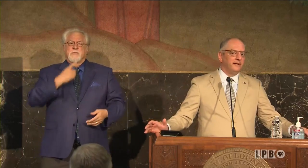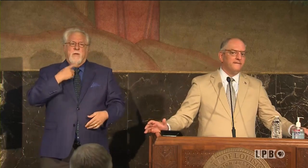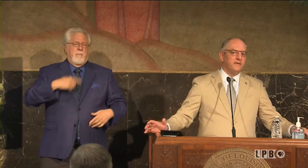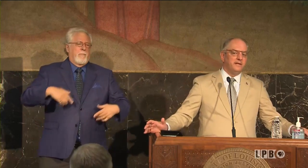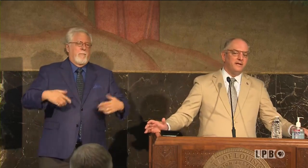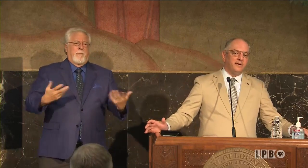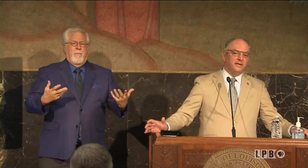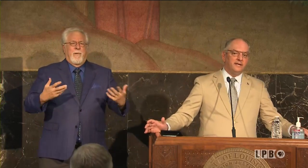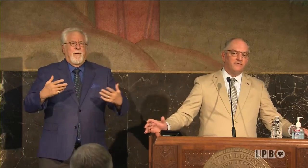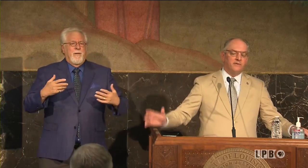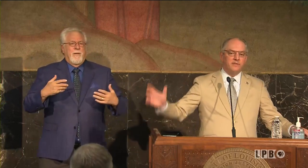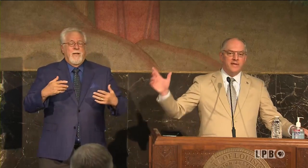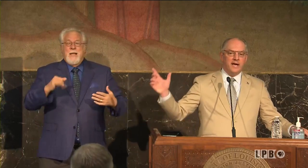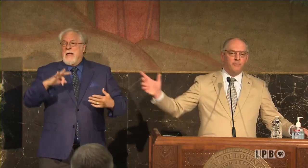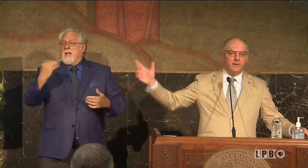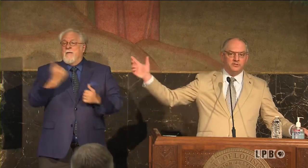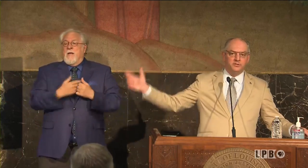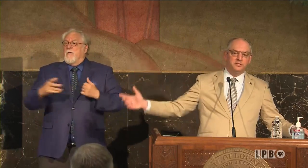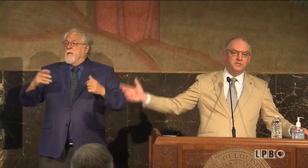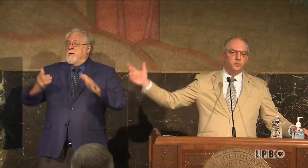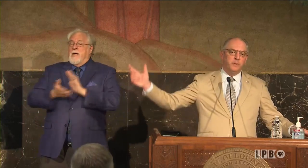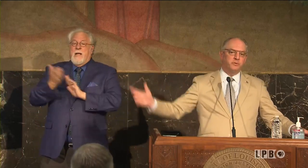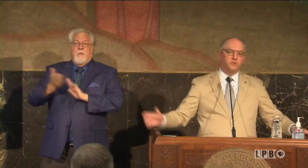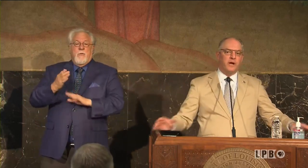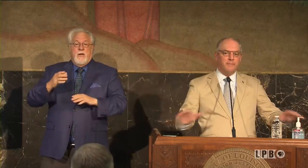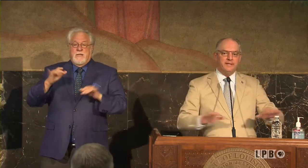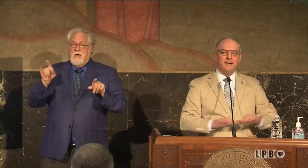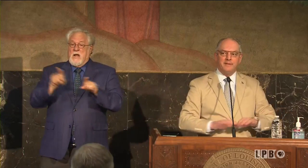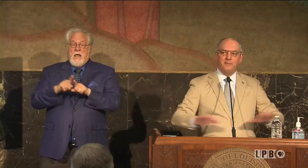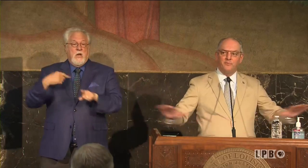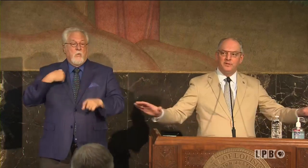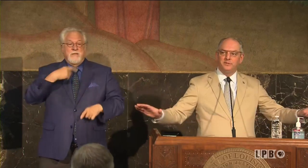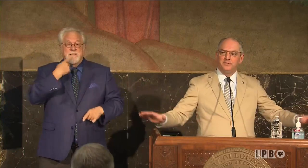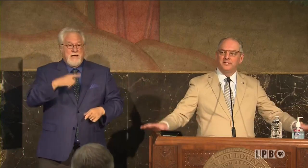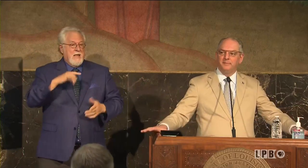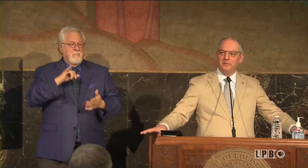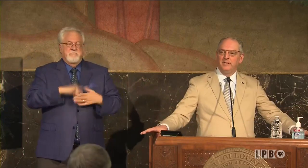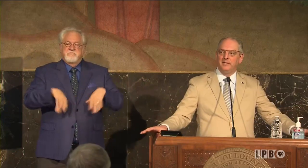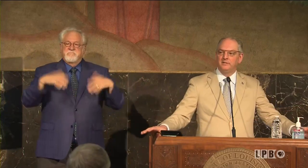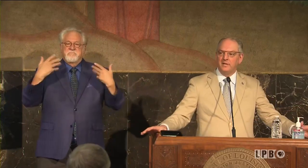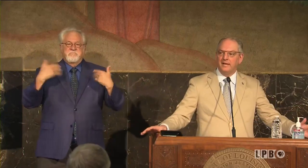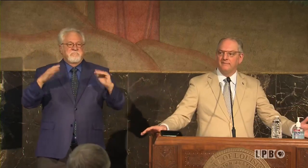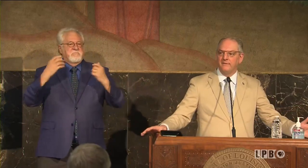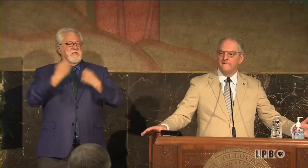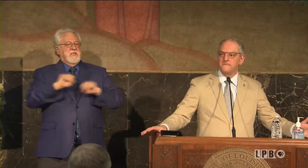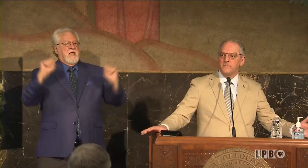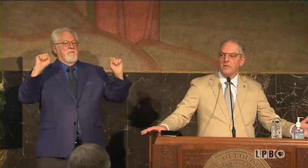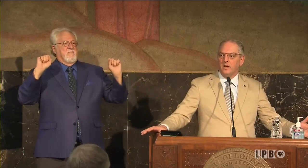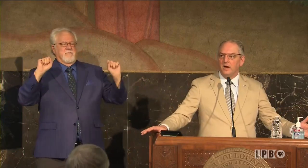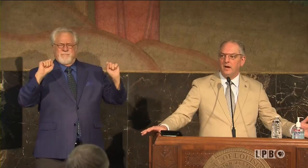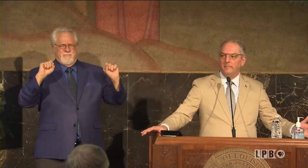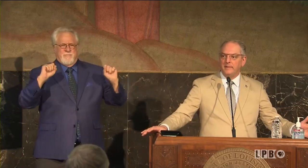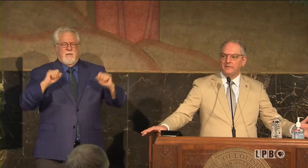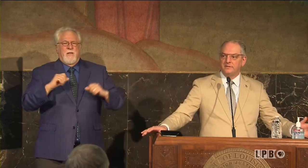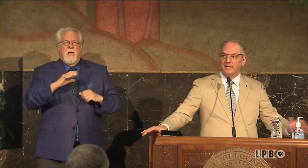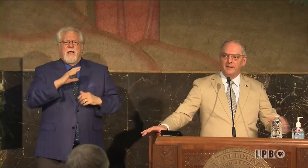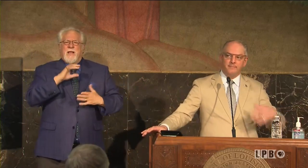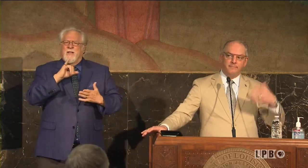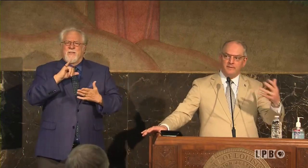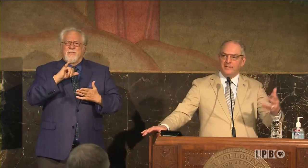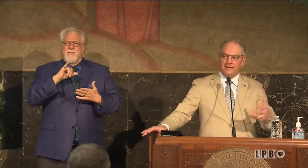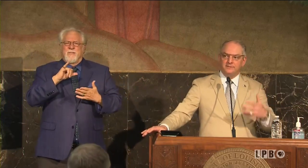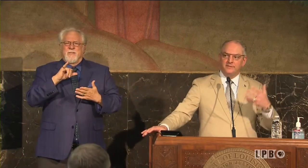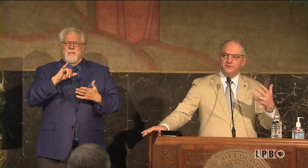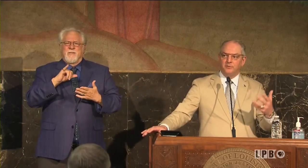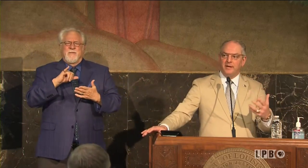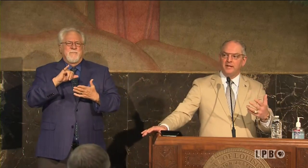that if everything operates just as we prescribe it, that renders it completely safe. And